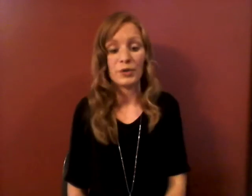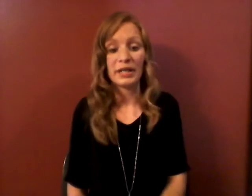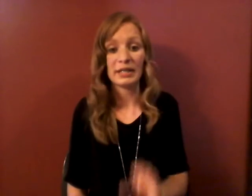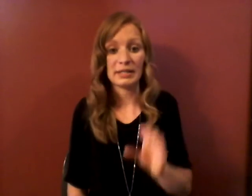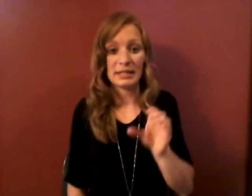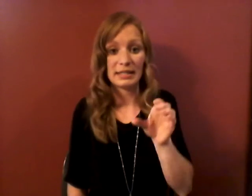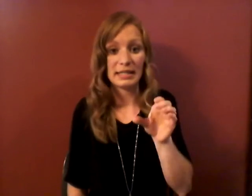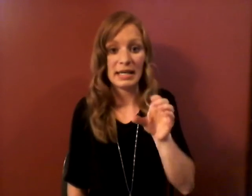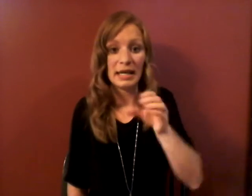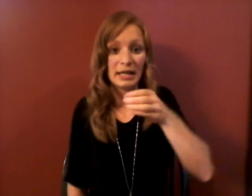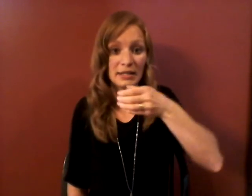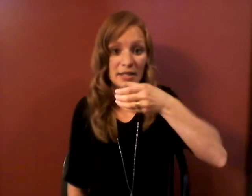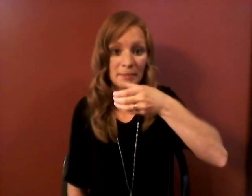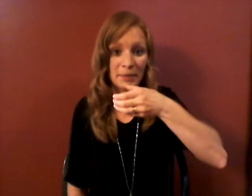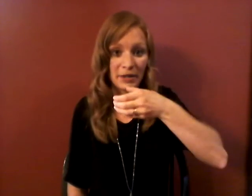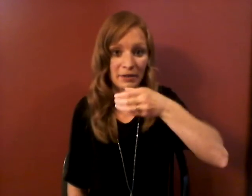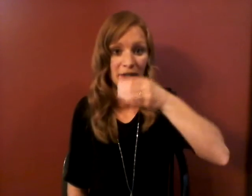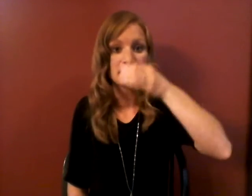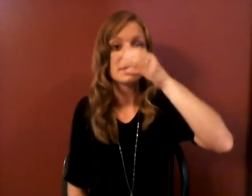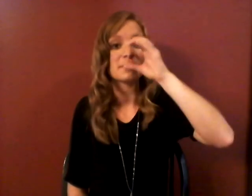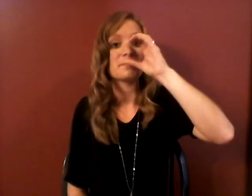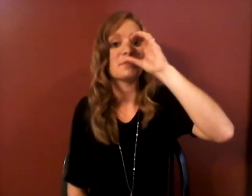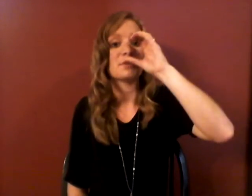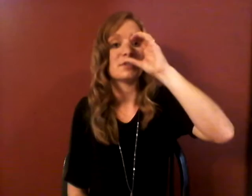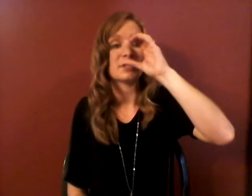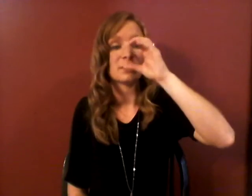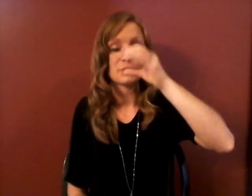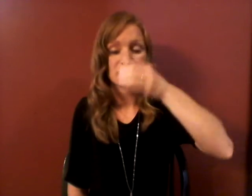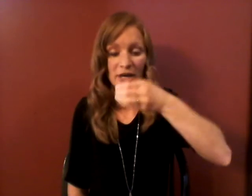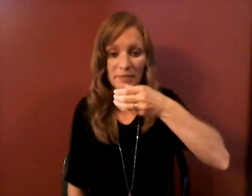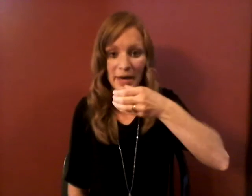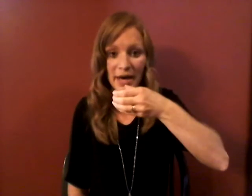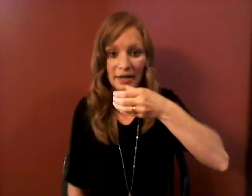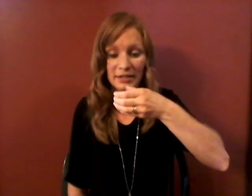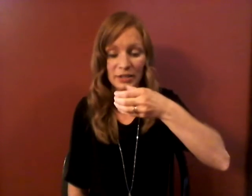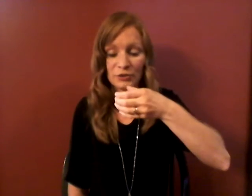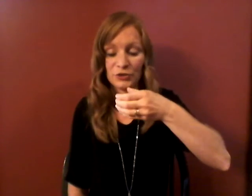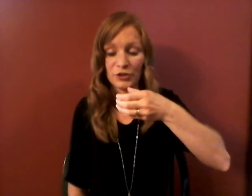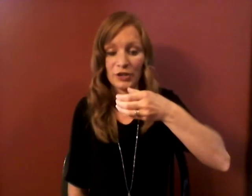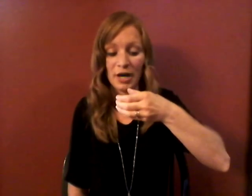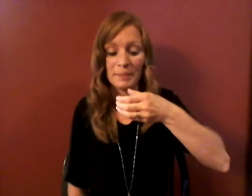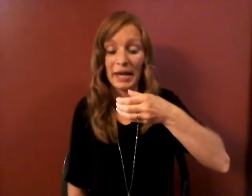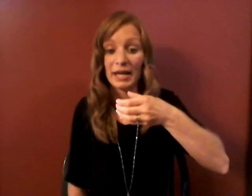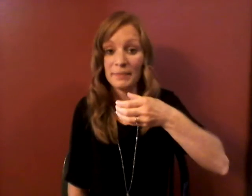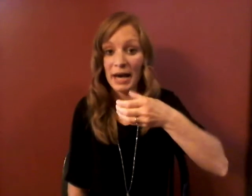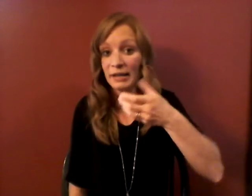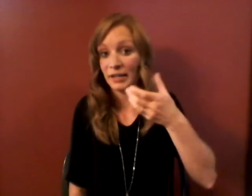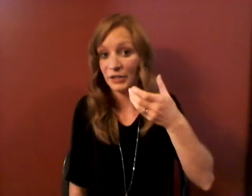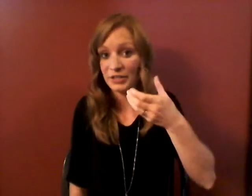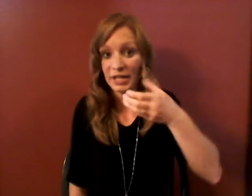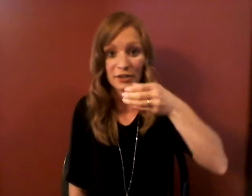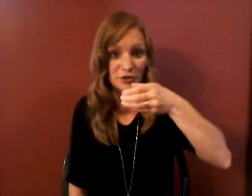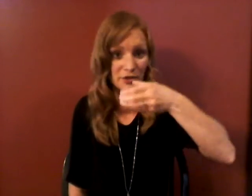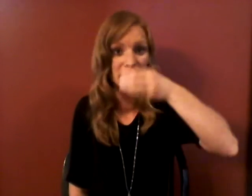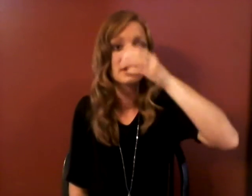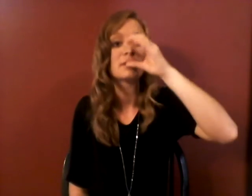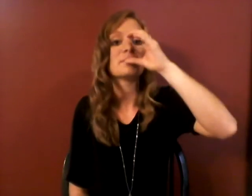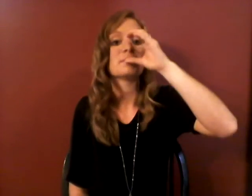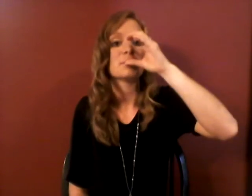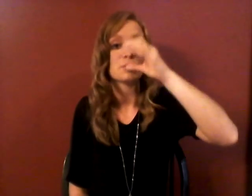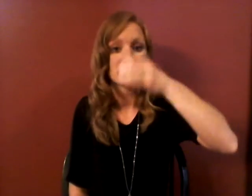Drink is a C hand up by your lips. You just tilt your head back and tilt your hand back like you're taking a drink. Drink.